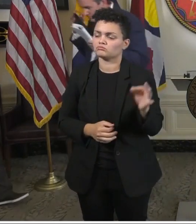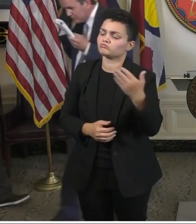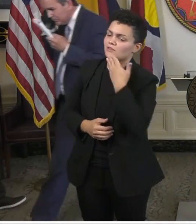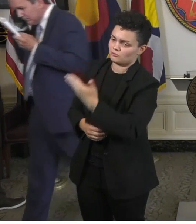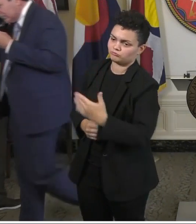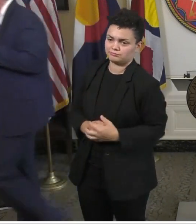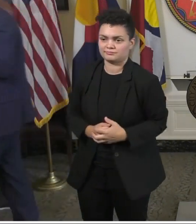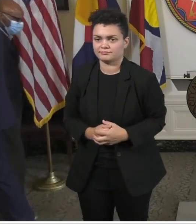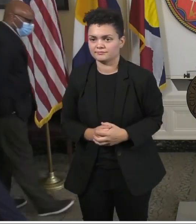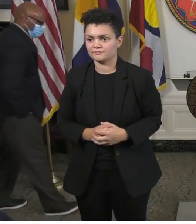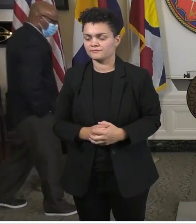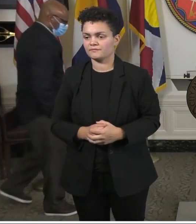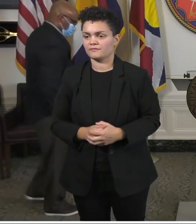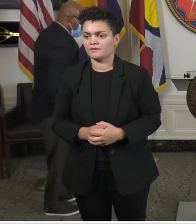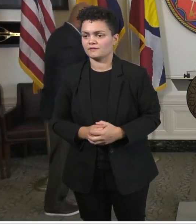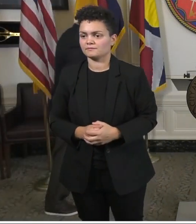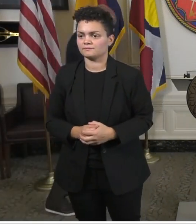Next question on the